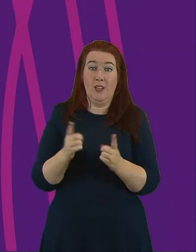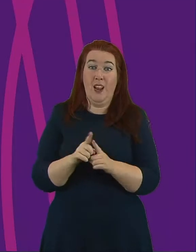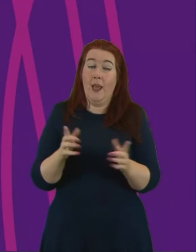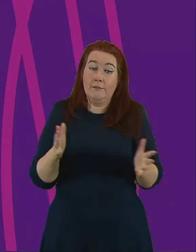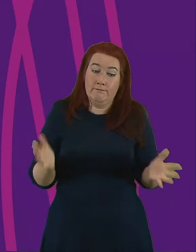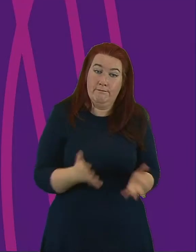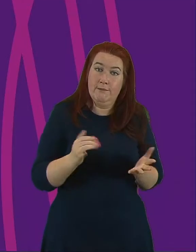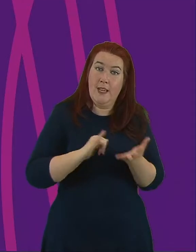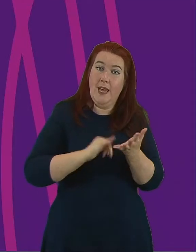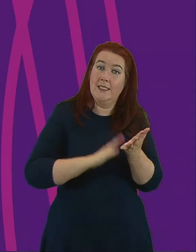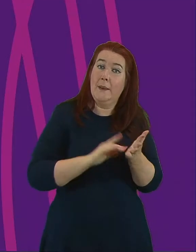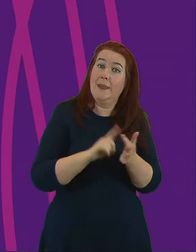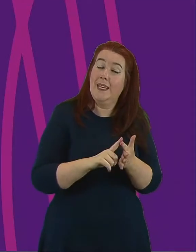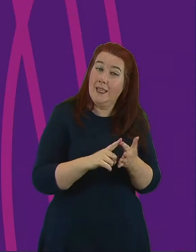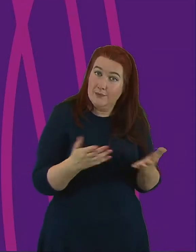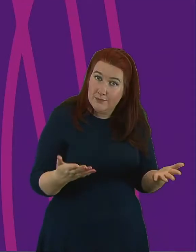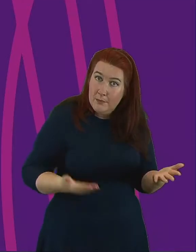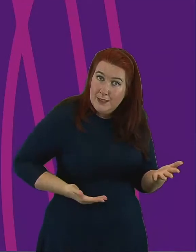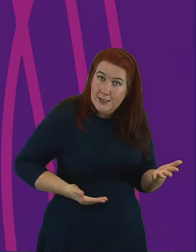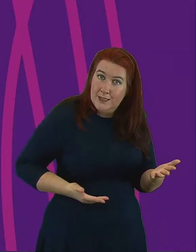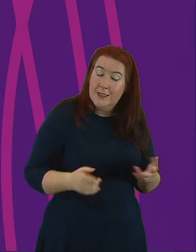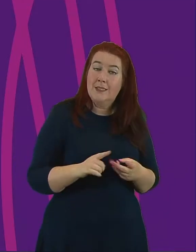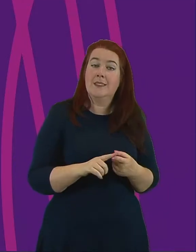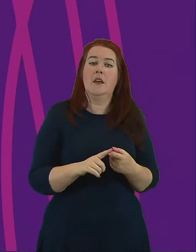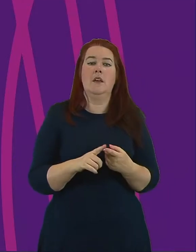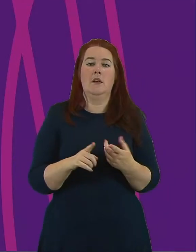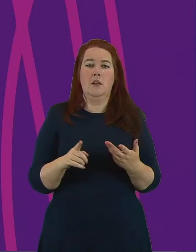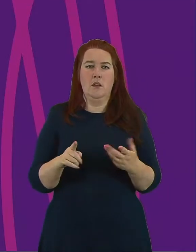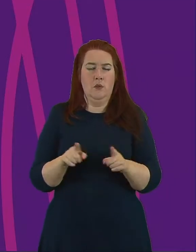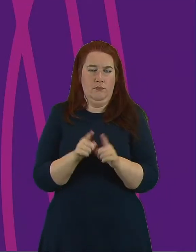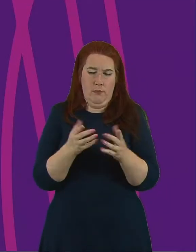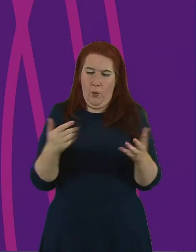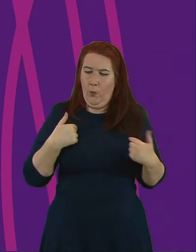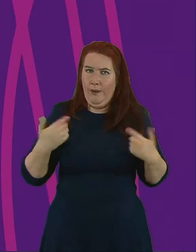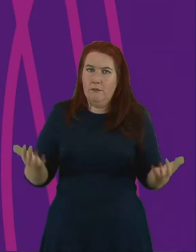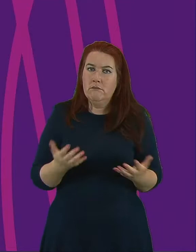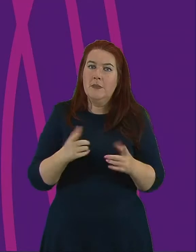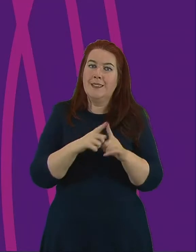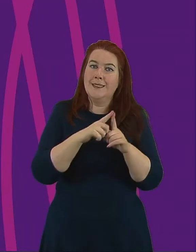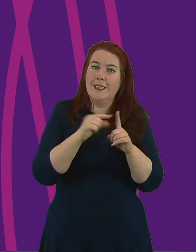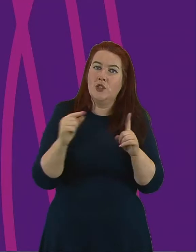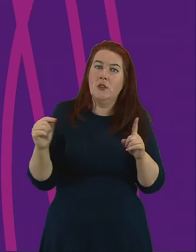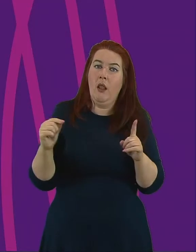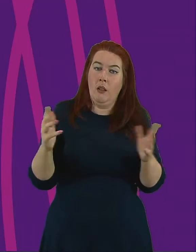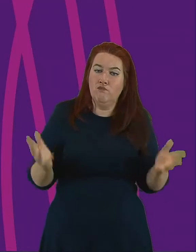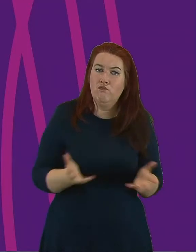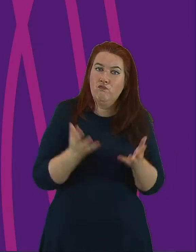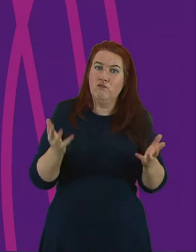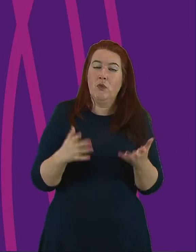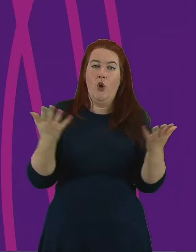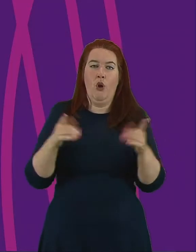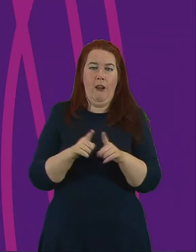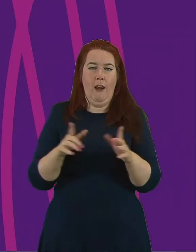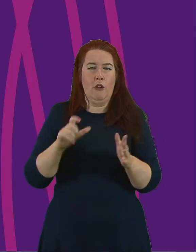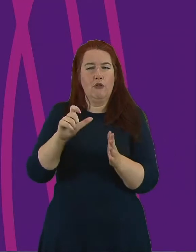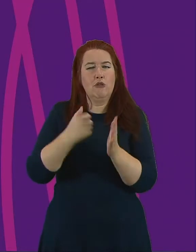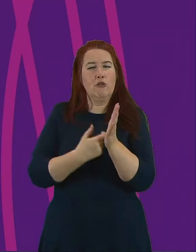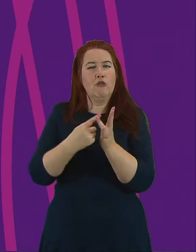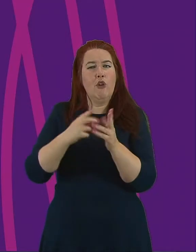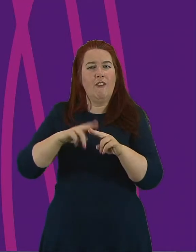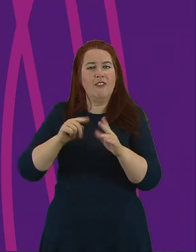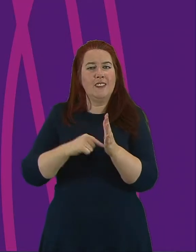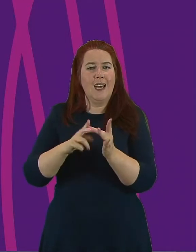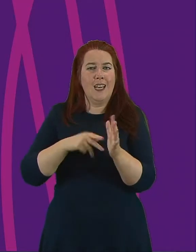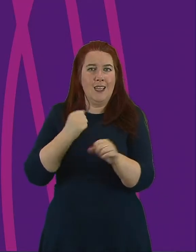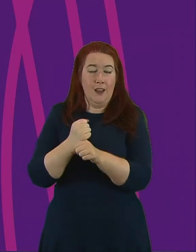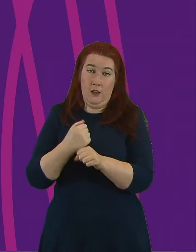and medium-sized enterprises, encouraging the growth of the digital sector, or encouraging something like crofting, which is something that's